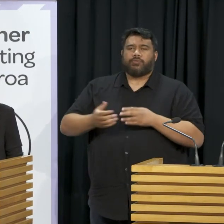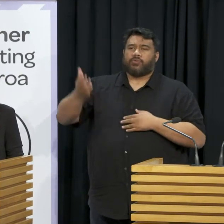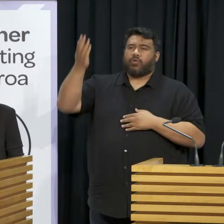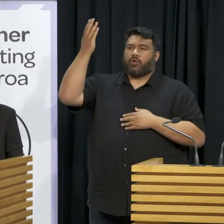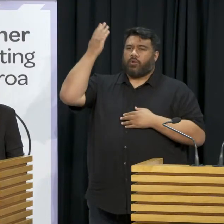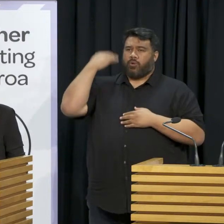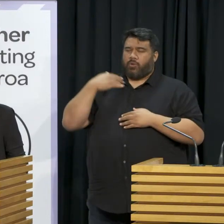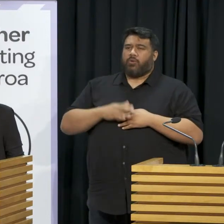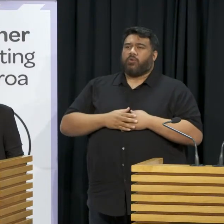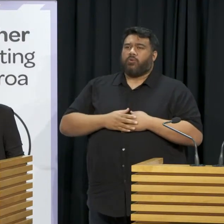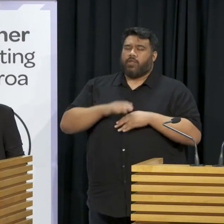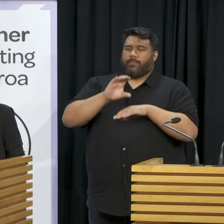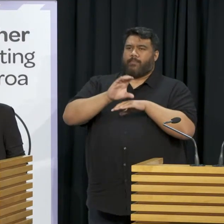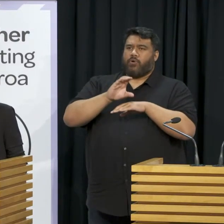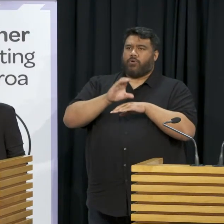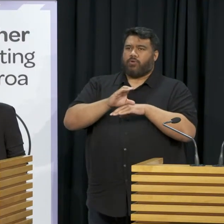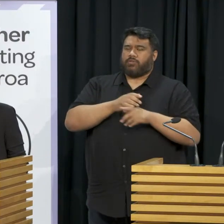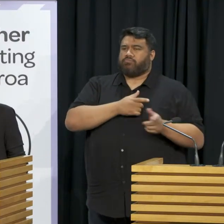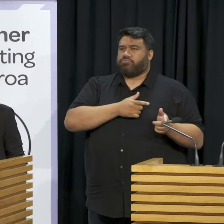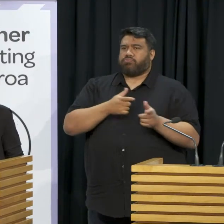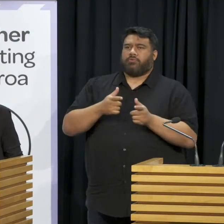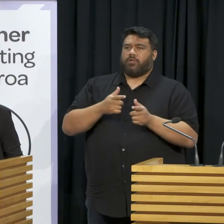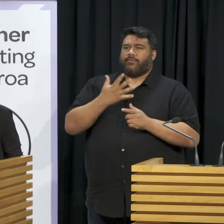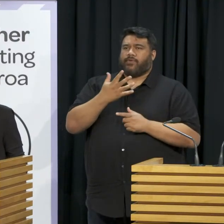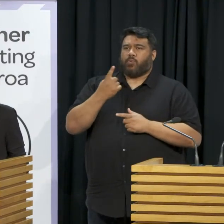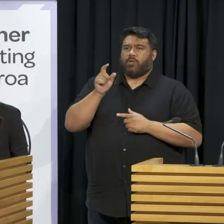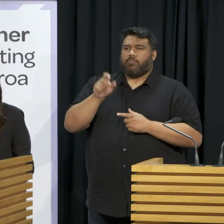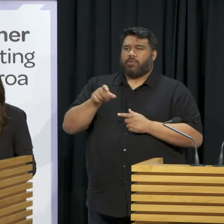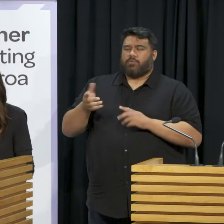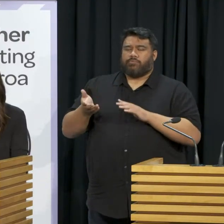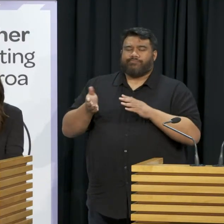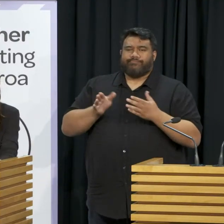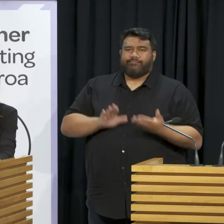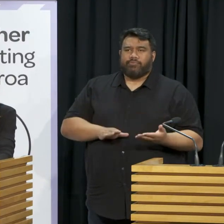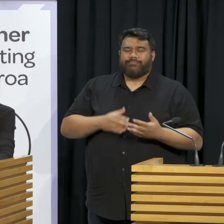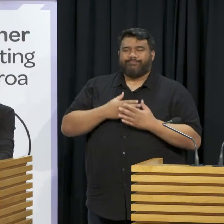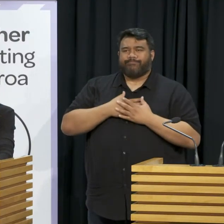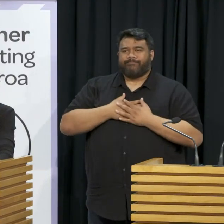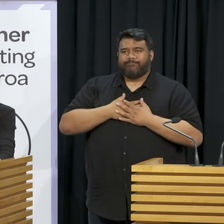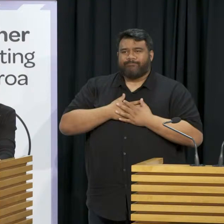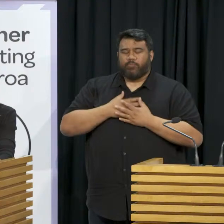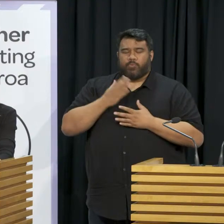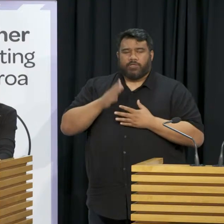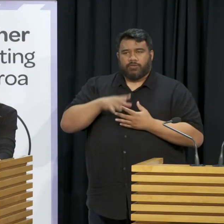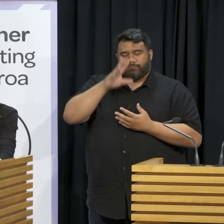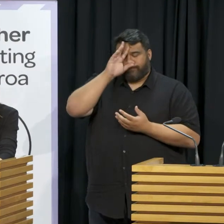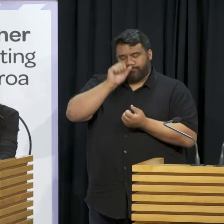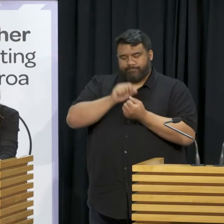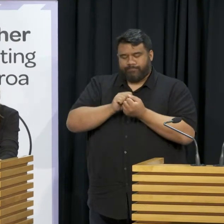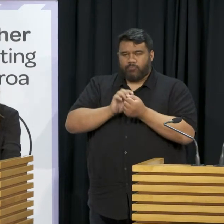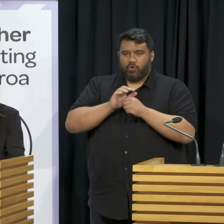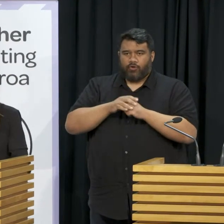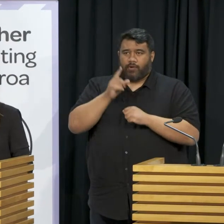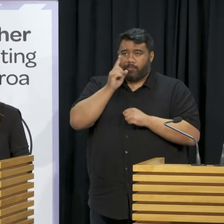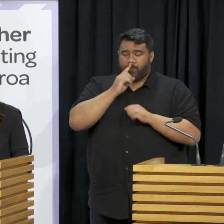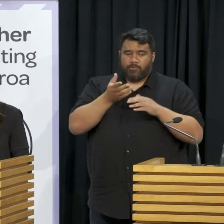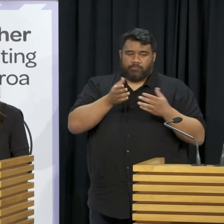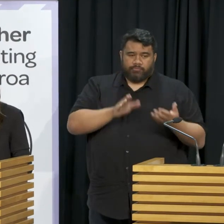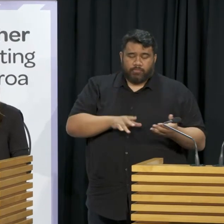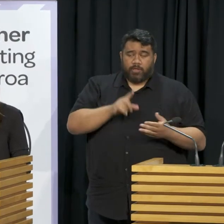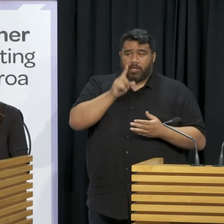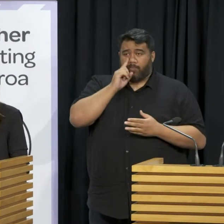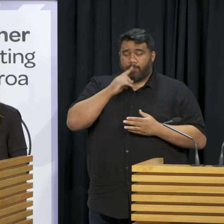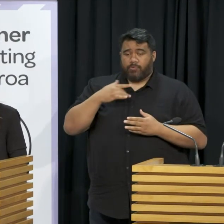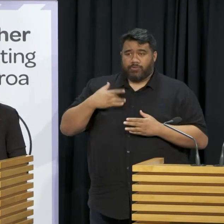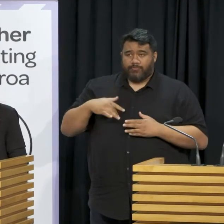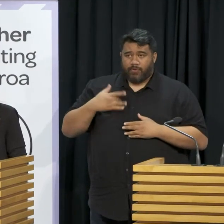15 mosque attack. Our thoughts continue to be with the victims, injured survivors, families, and all those affected by the events